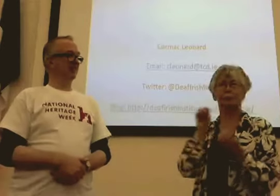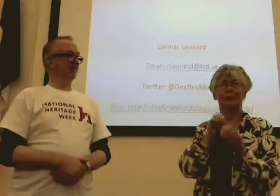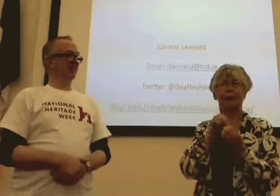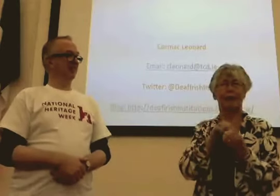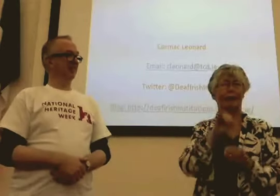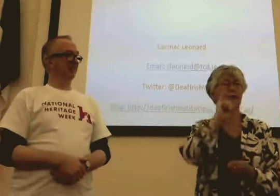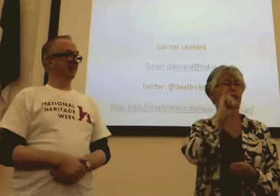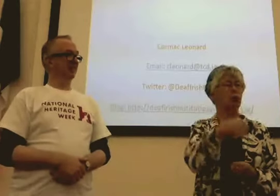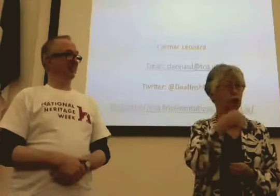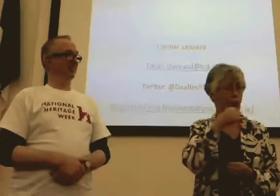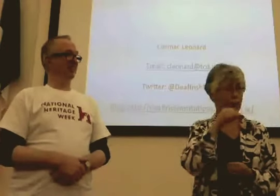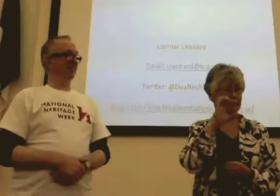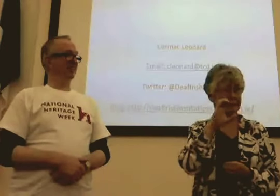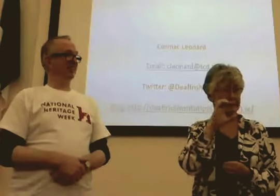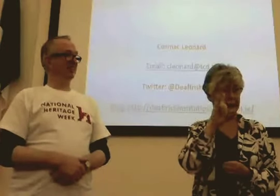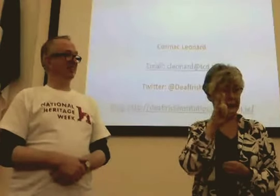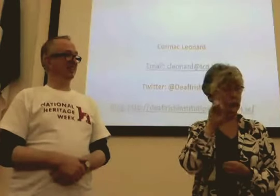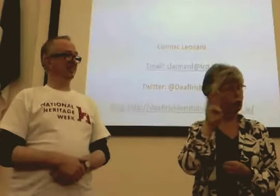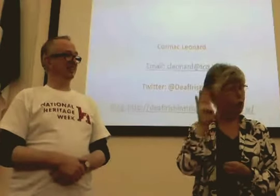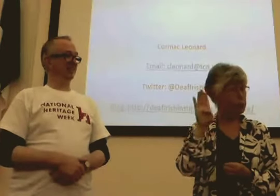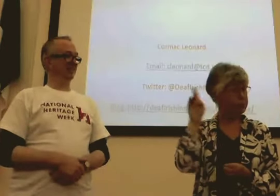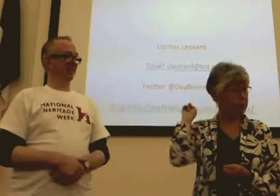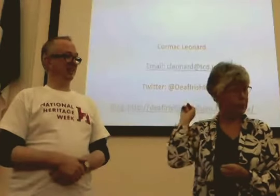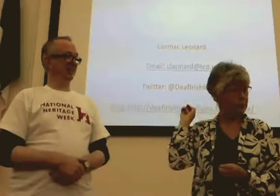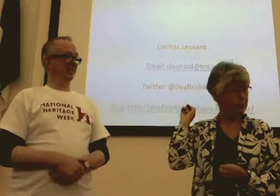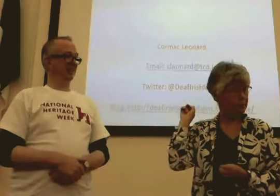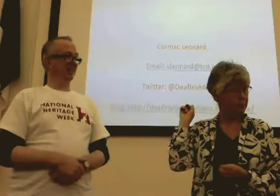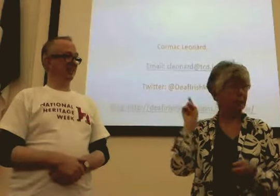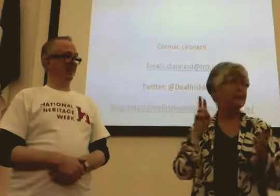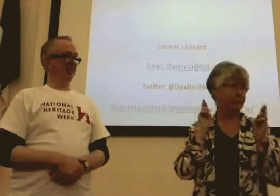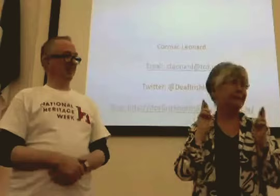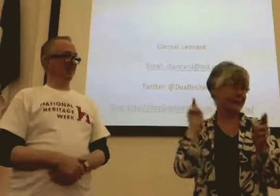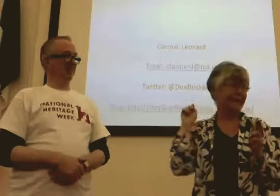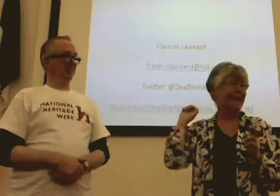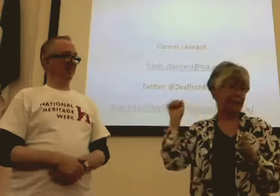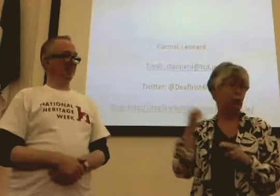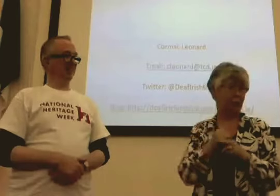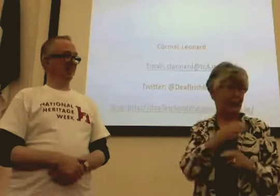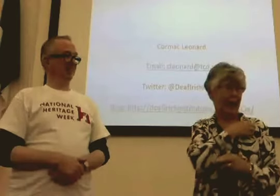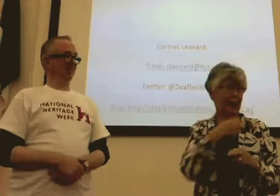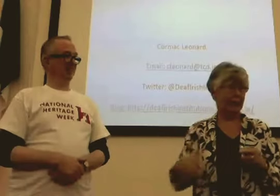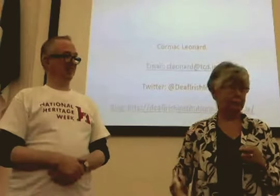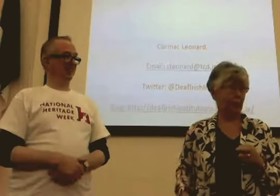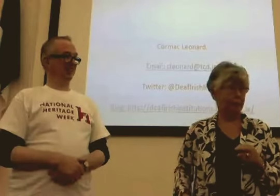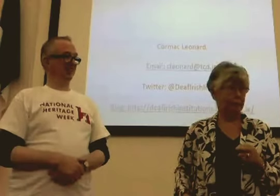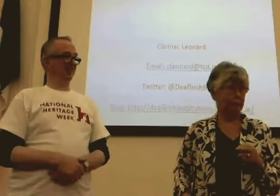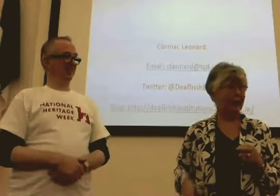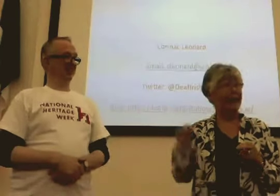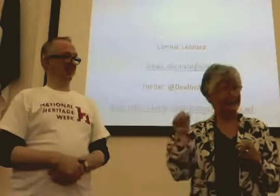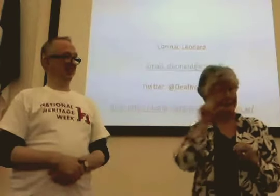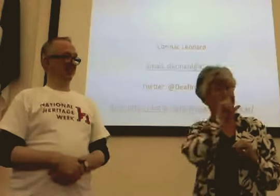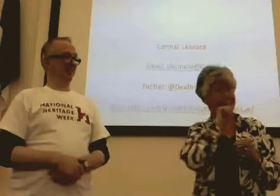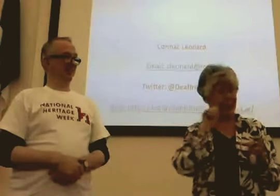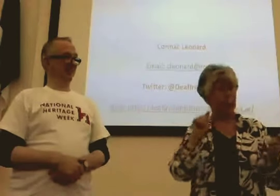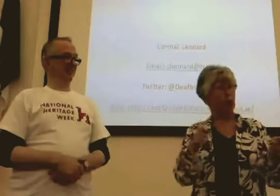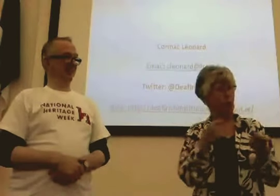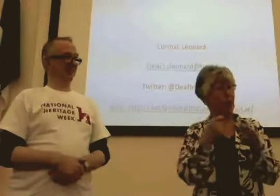you consent, John Chuck. He to Hanapan, his name 10